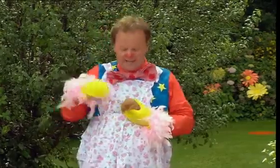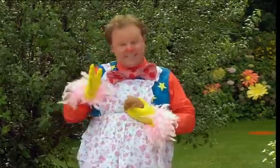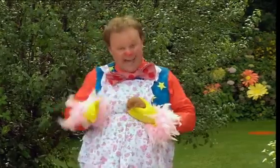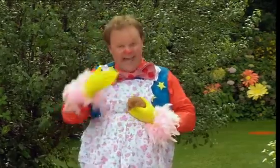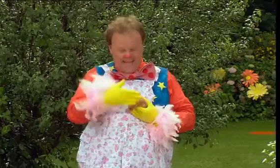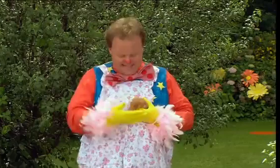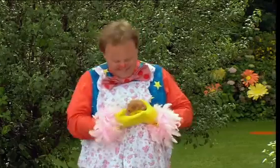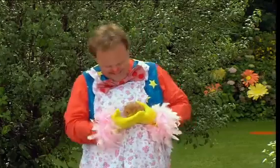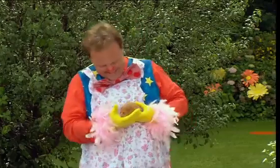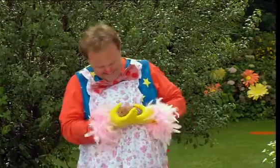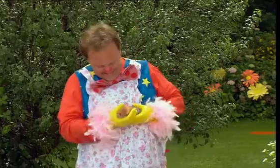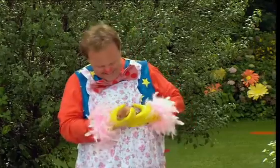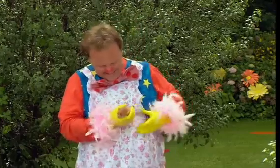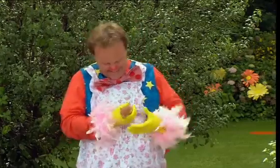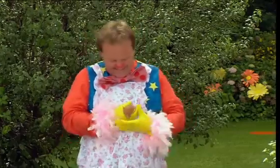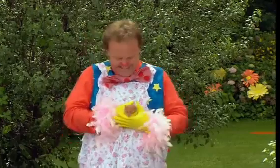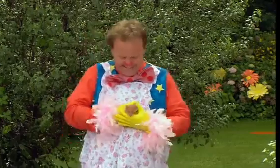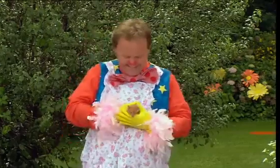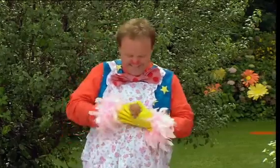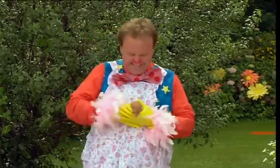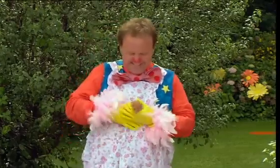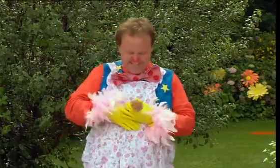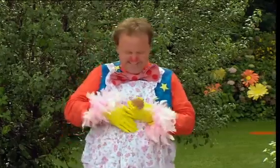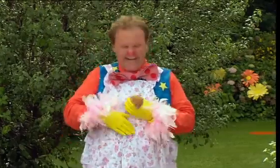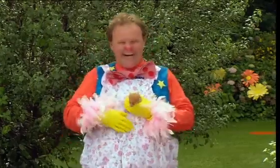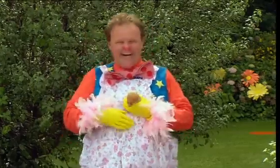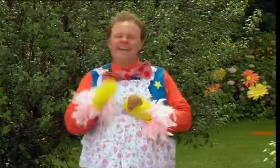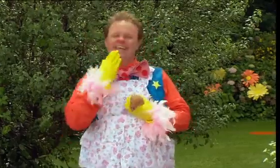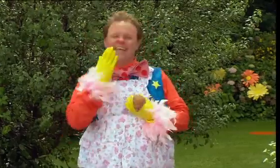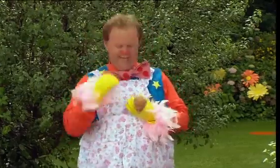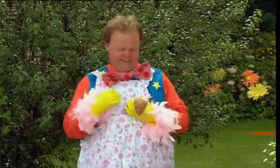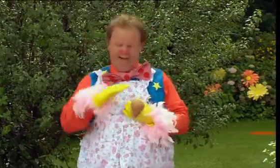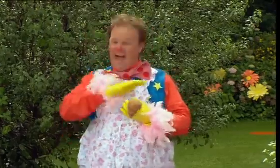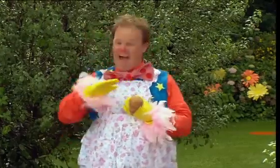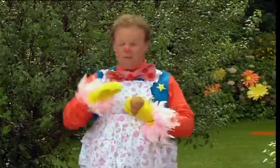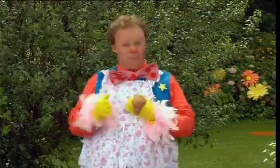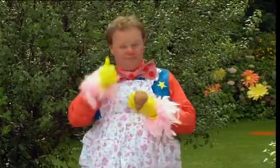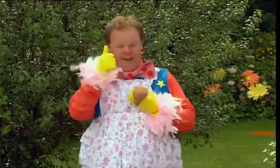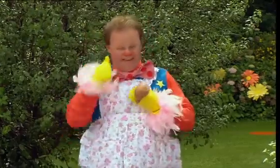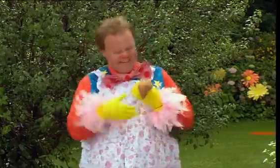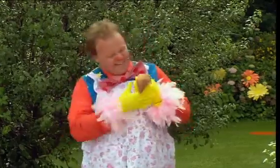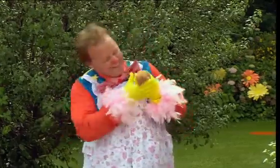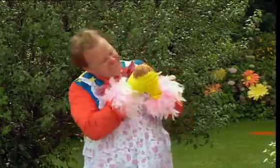his cage? Of course, Mr. Tumble. Oh, thank you. Harry will be very good, won't